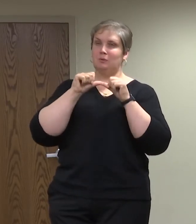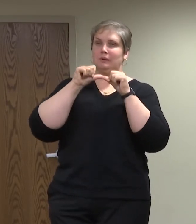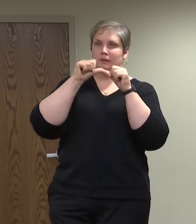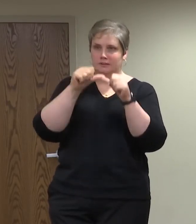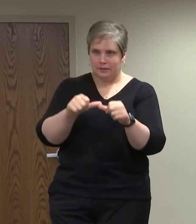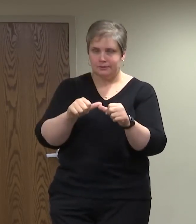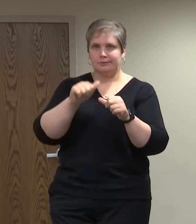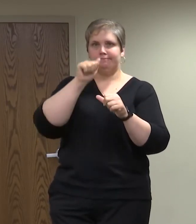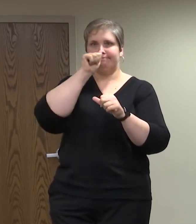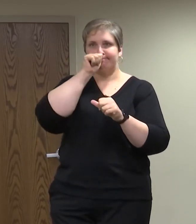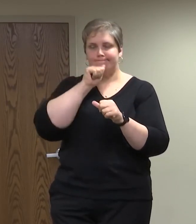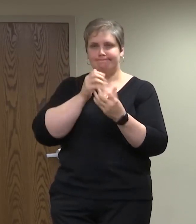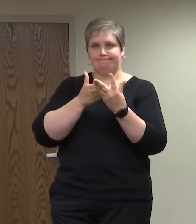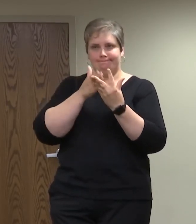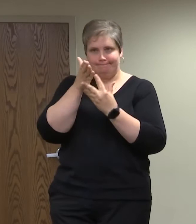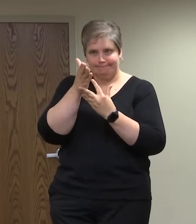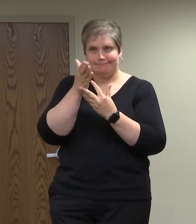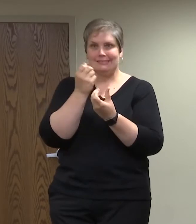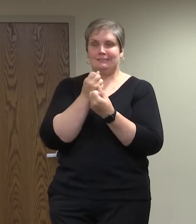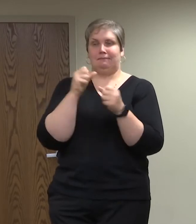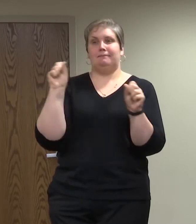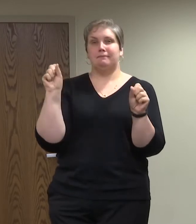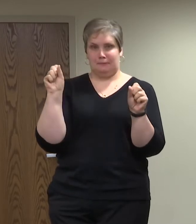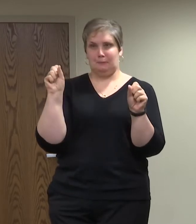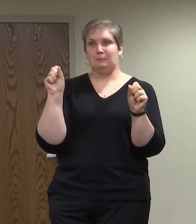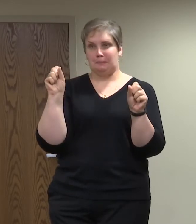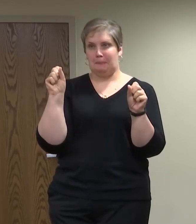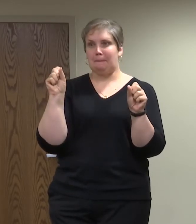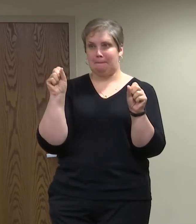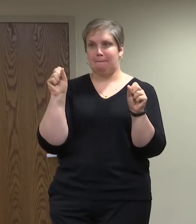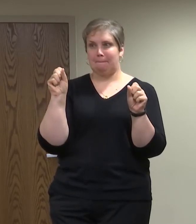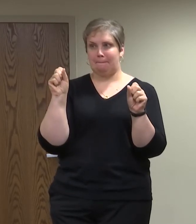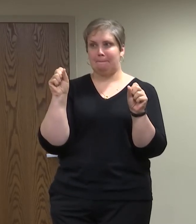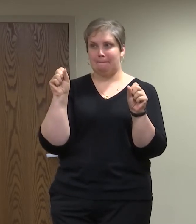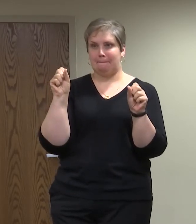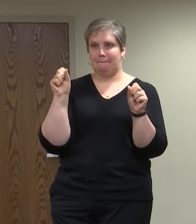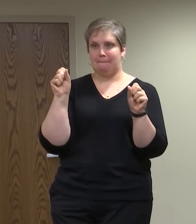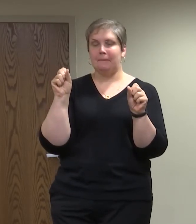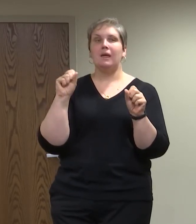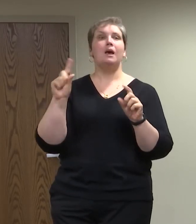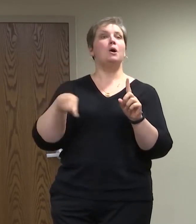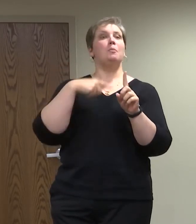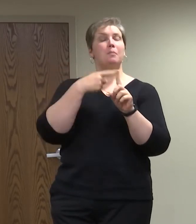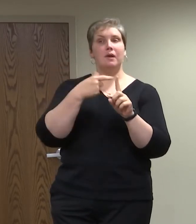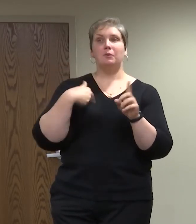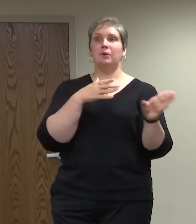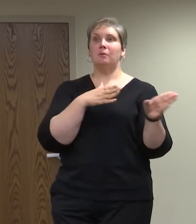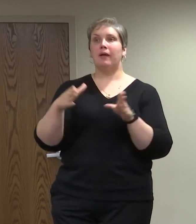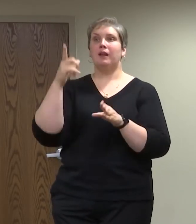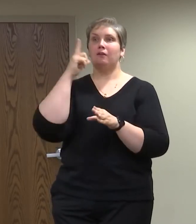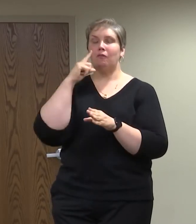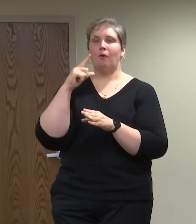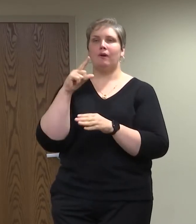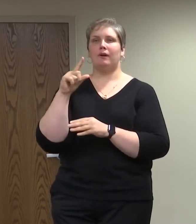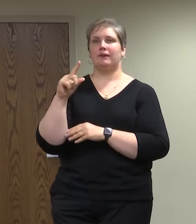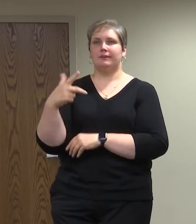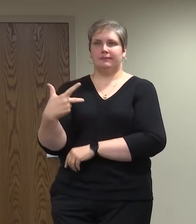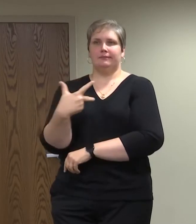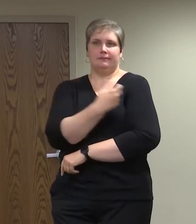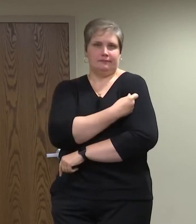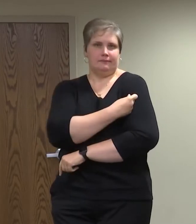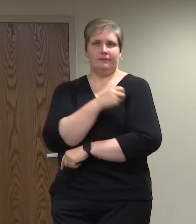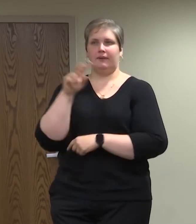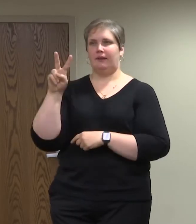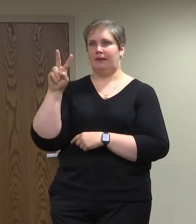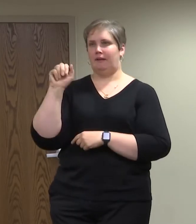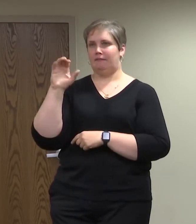way possible. And we are planning for population vaccination. And so I've heard it used the term mass